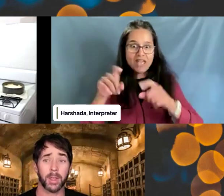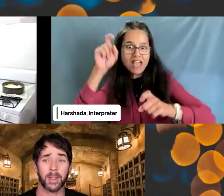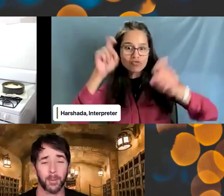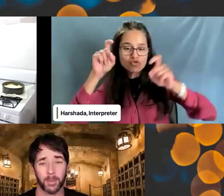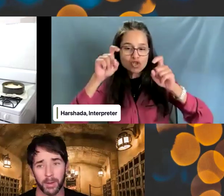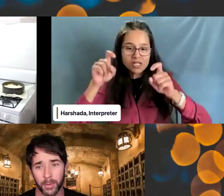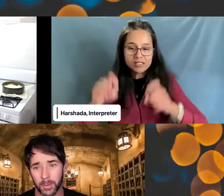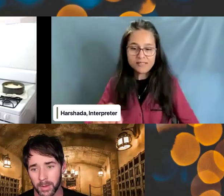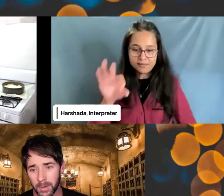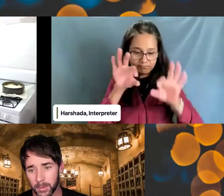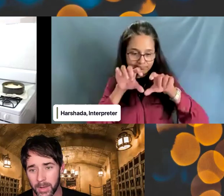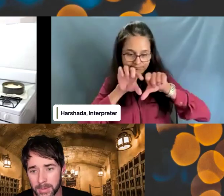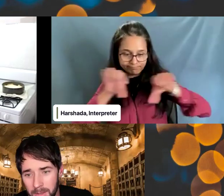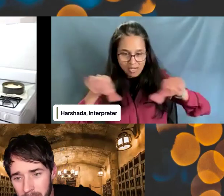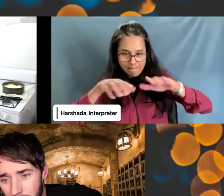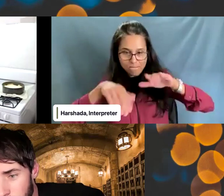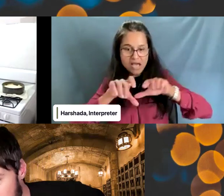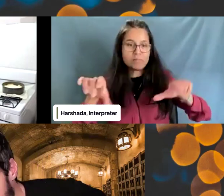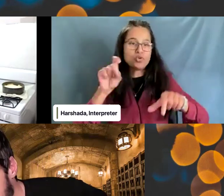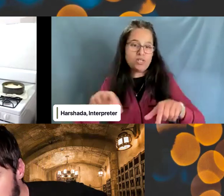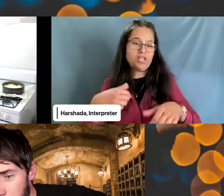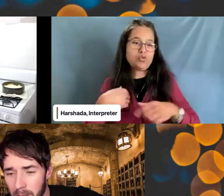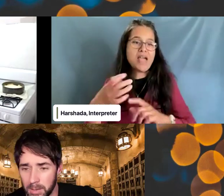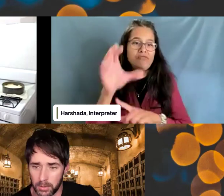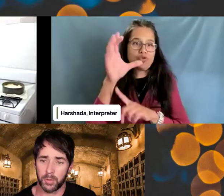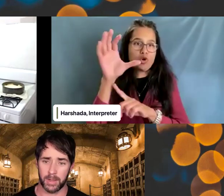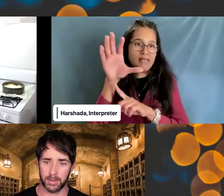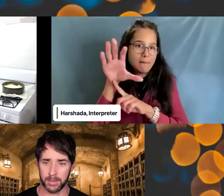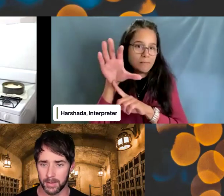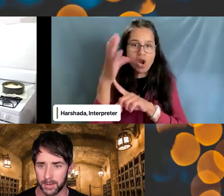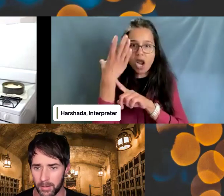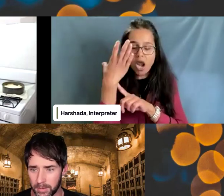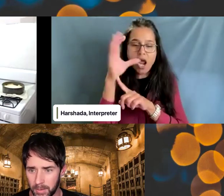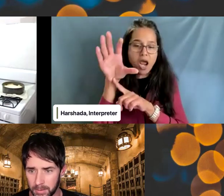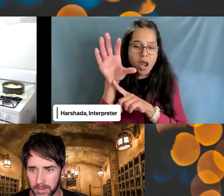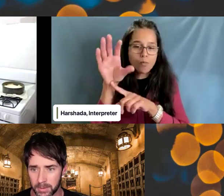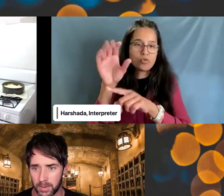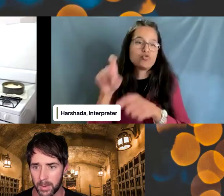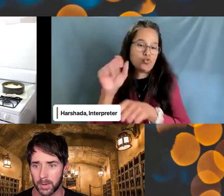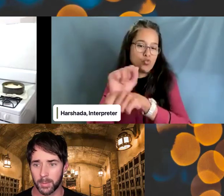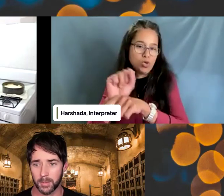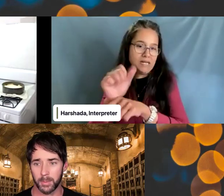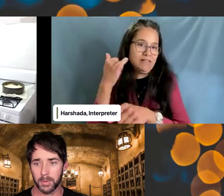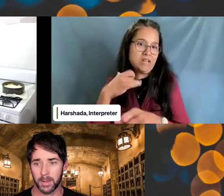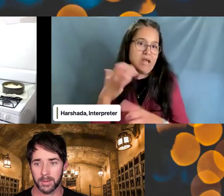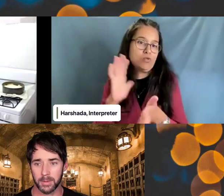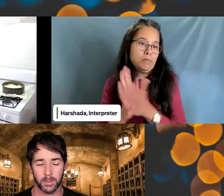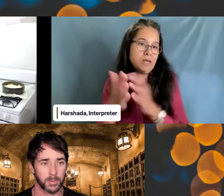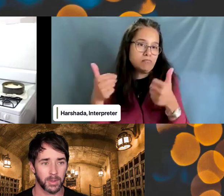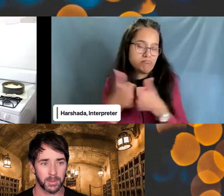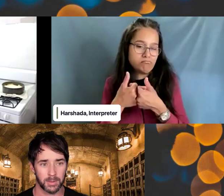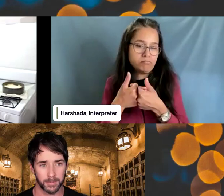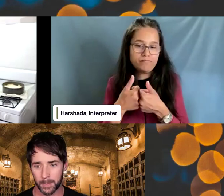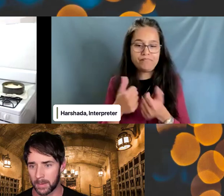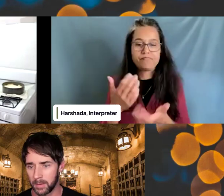have a working camera and microphone. Otherwise, it will be a little tricky. All right, great. Let's grab a couple of people and start